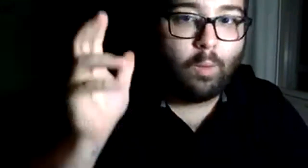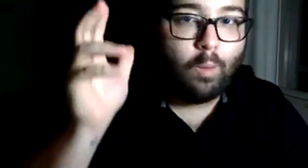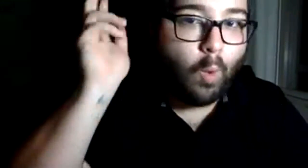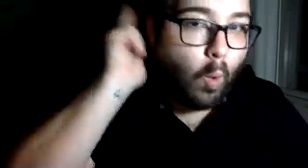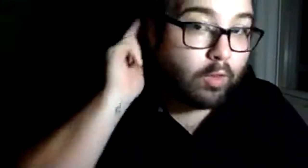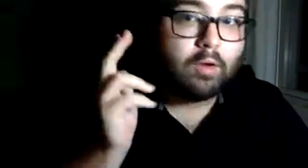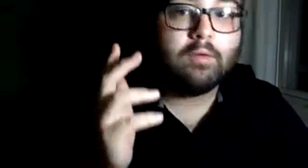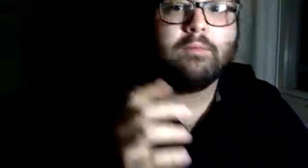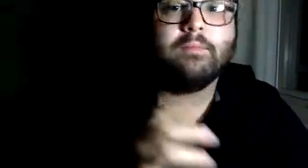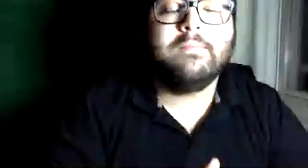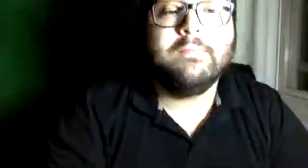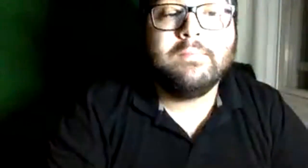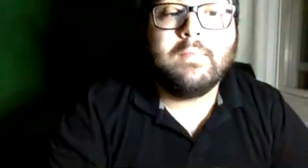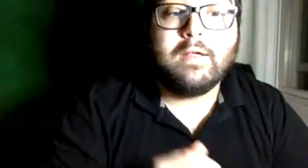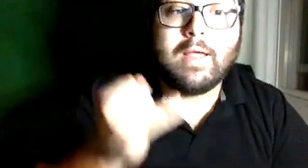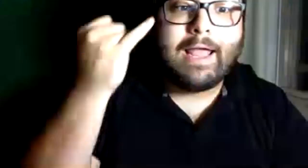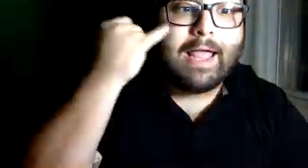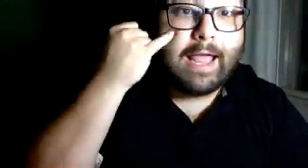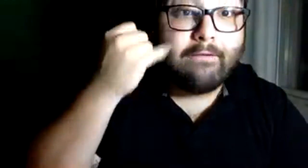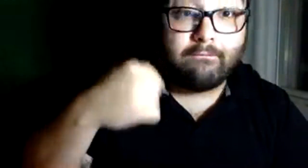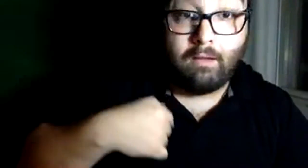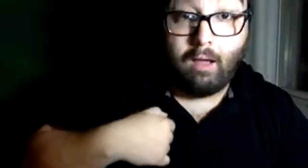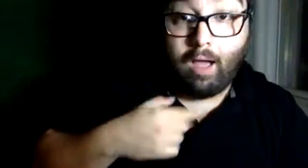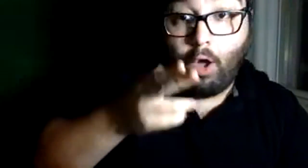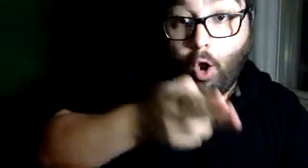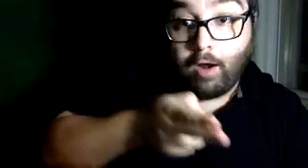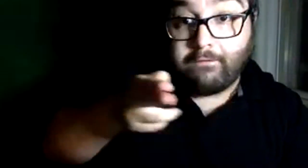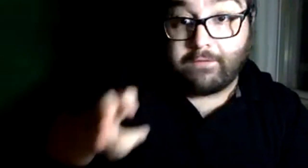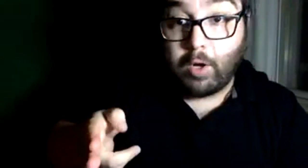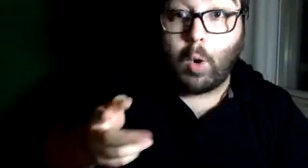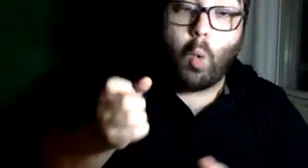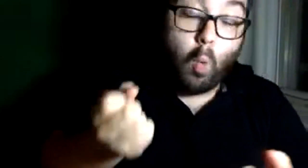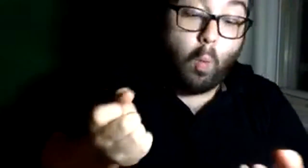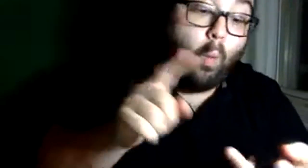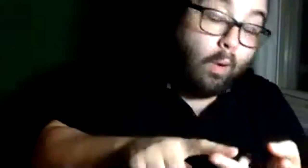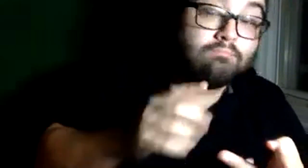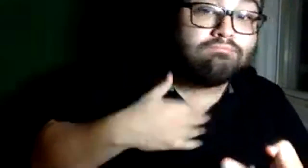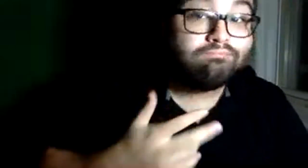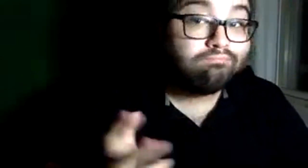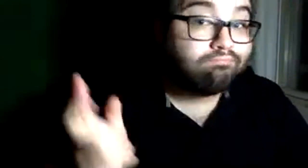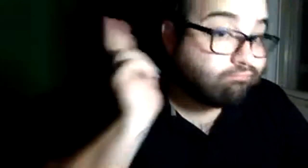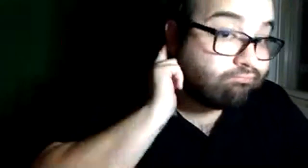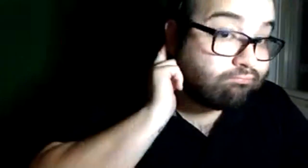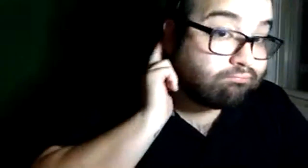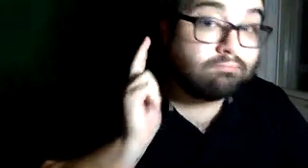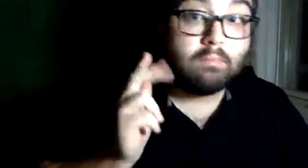If I have a hard of hearing, if I have implants, I will able to speak to people and hear